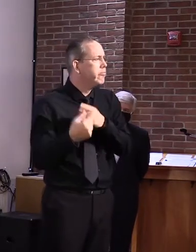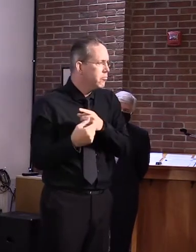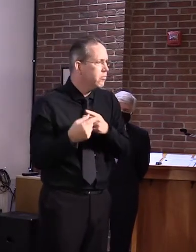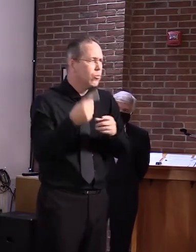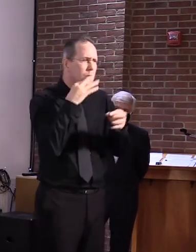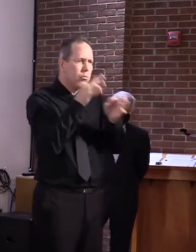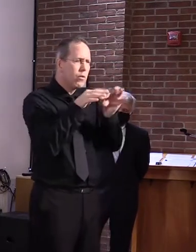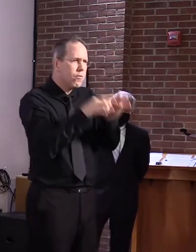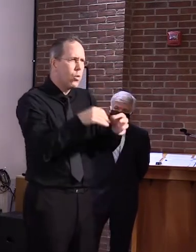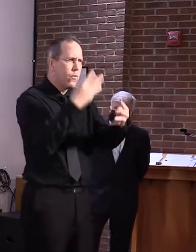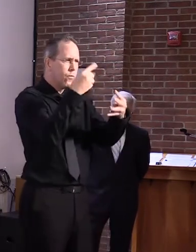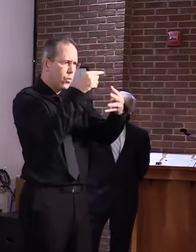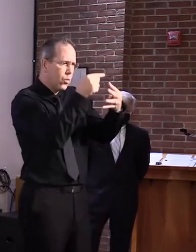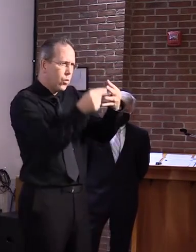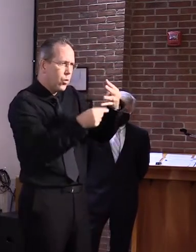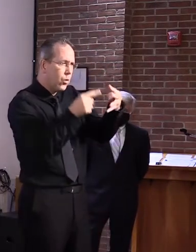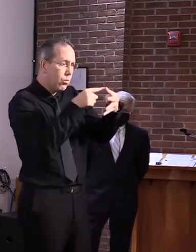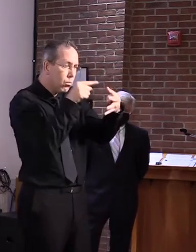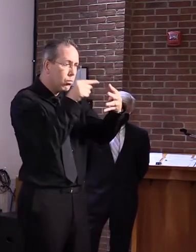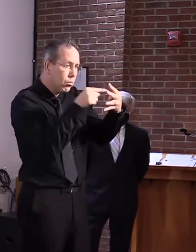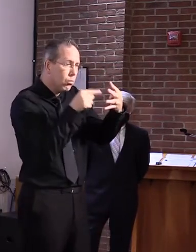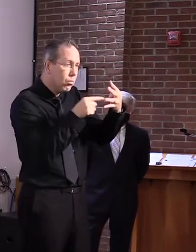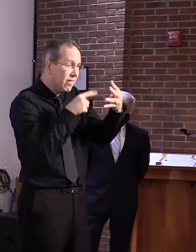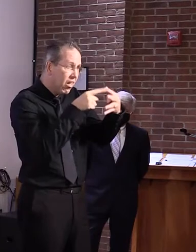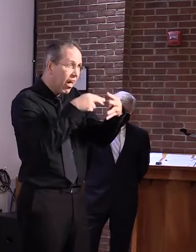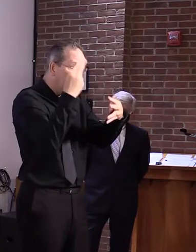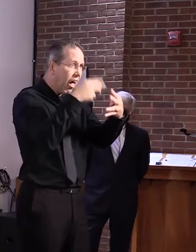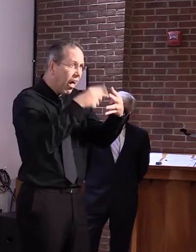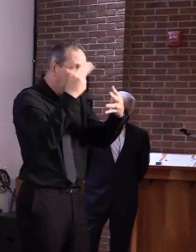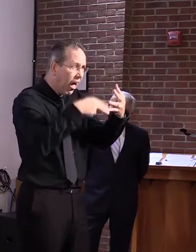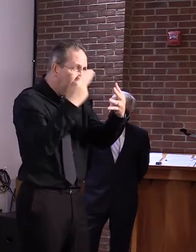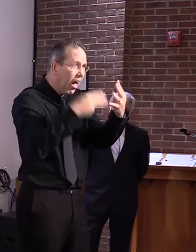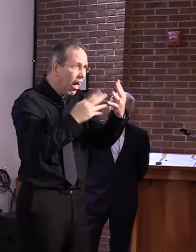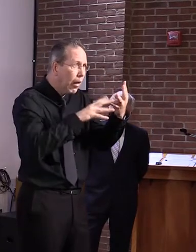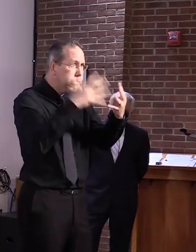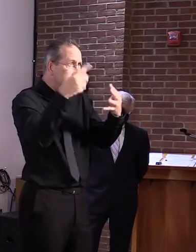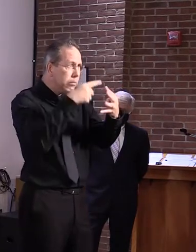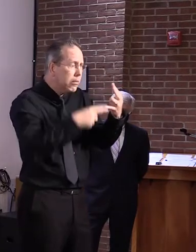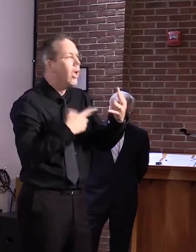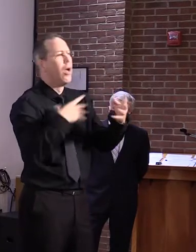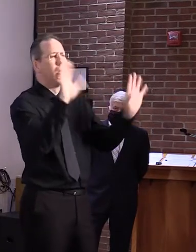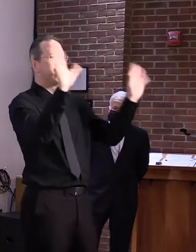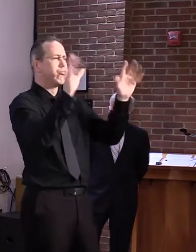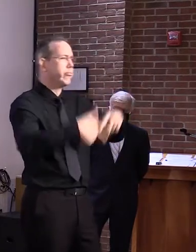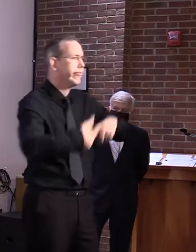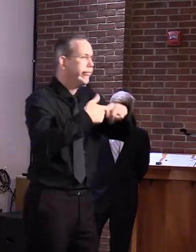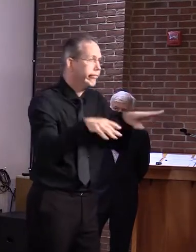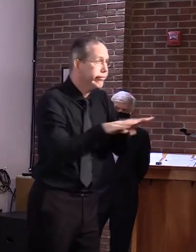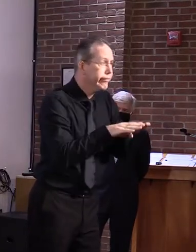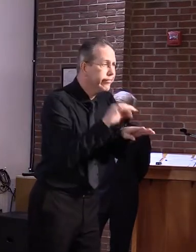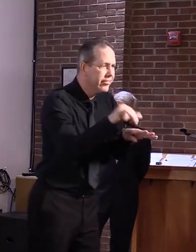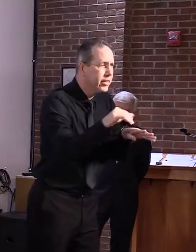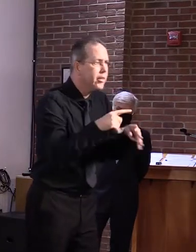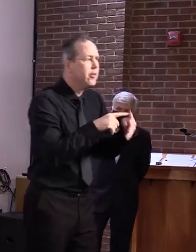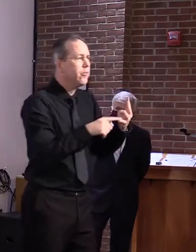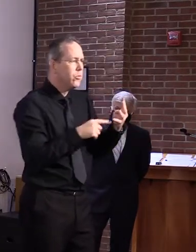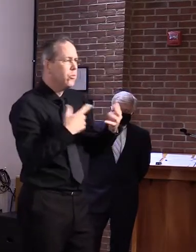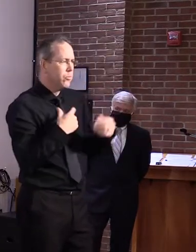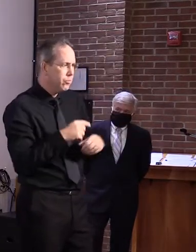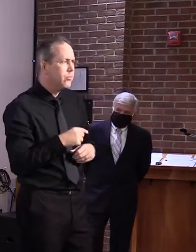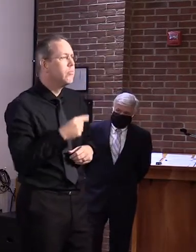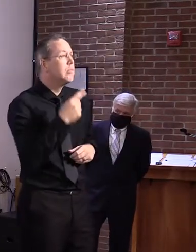on the experts. If all of a sudden we see a spike, and we don't believe that we can control it, then we'll have to take